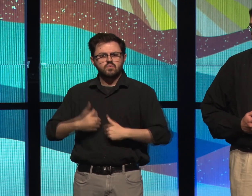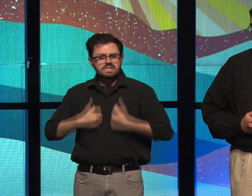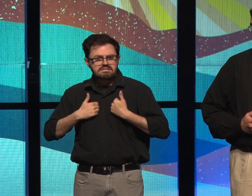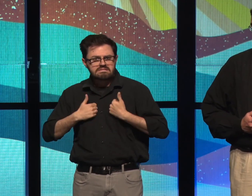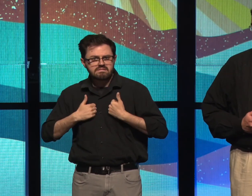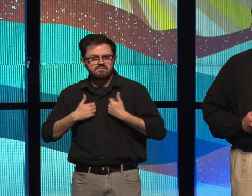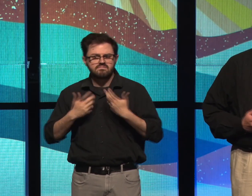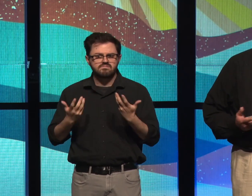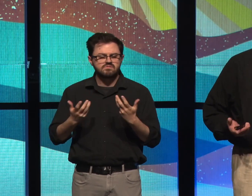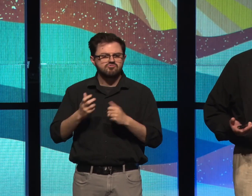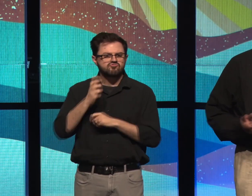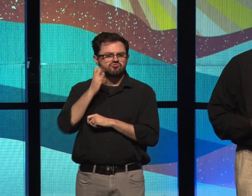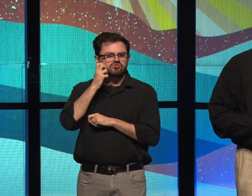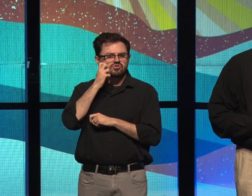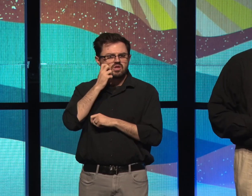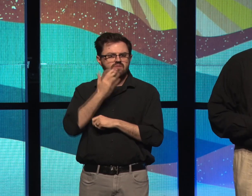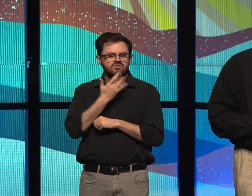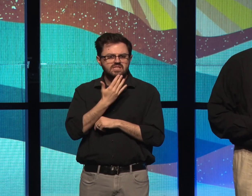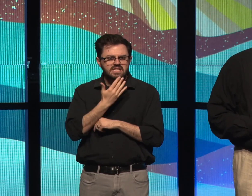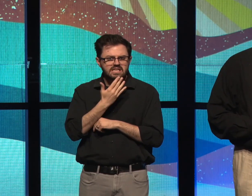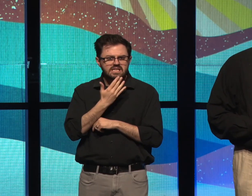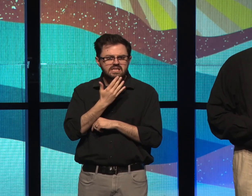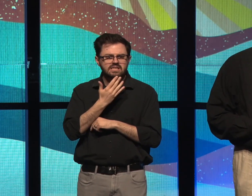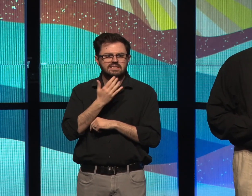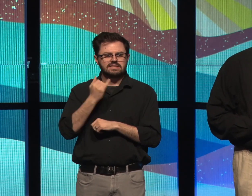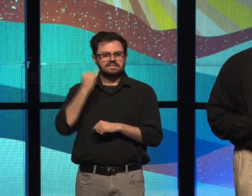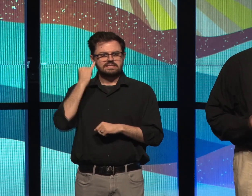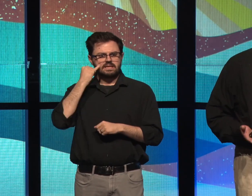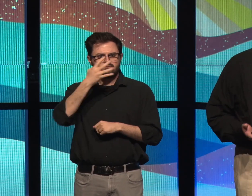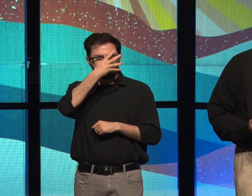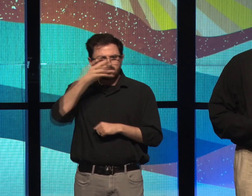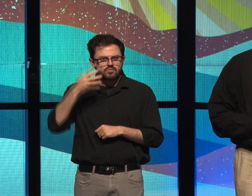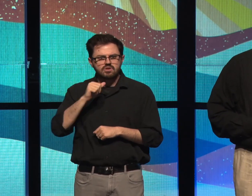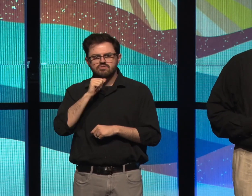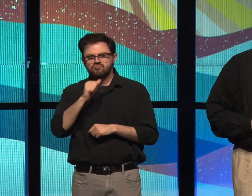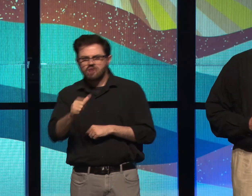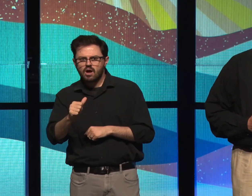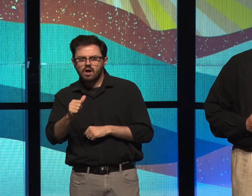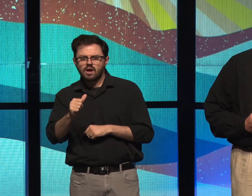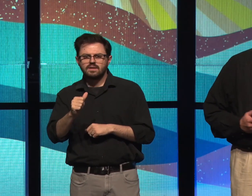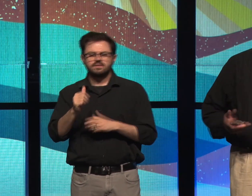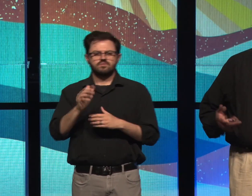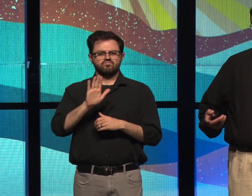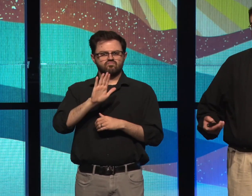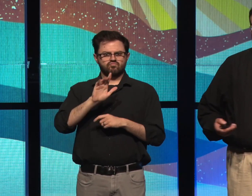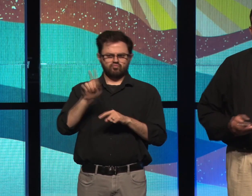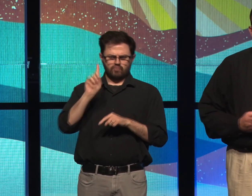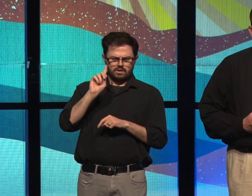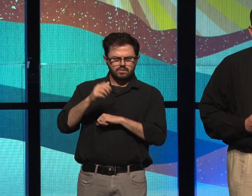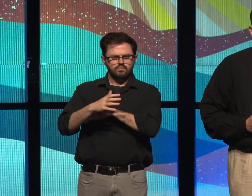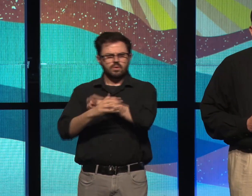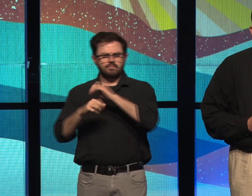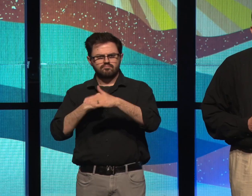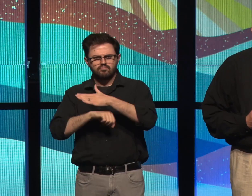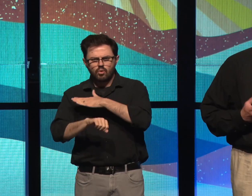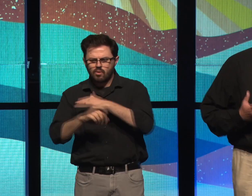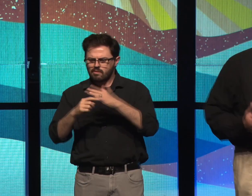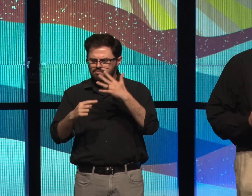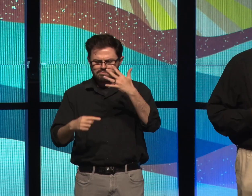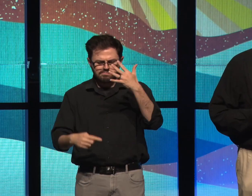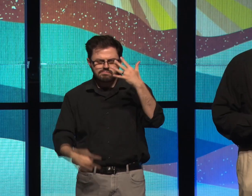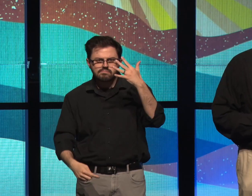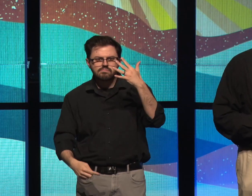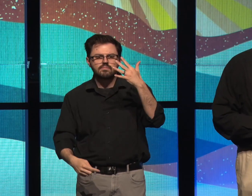skin, your documentation status, the country you were born in. The list goes on. There